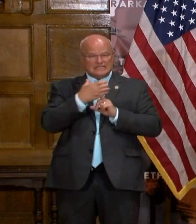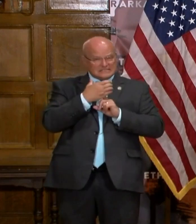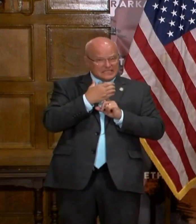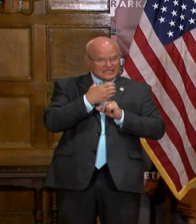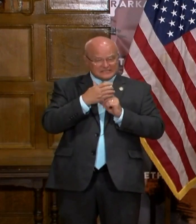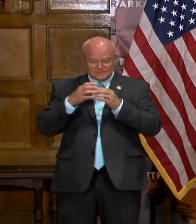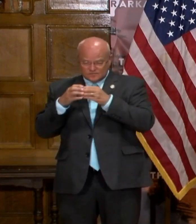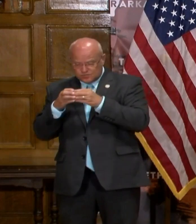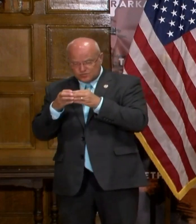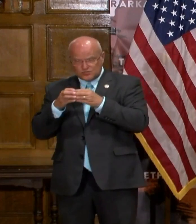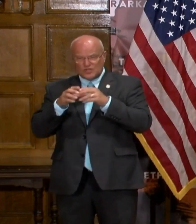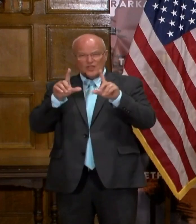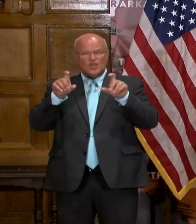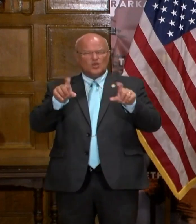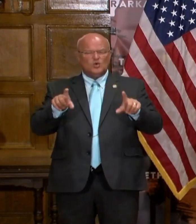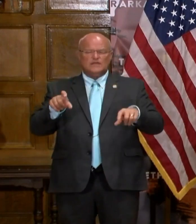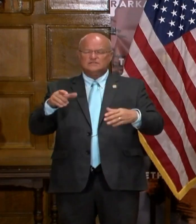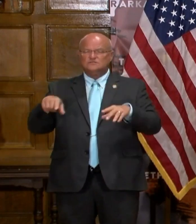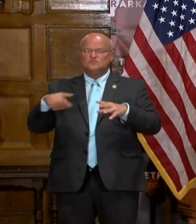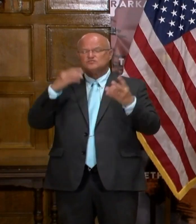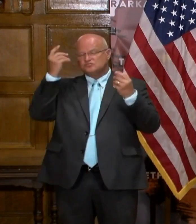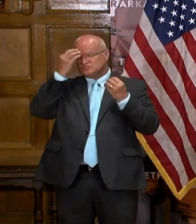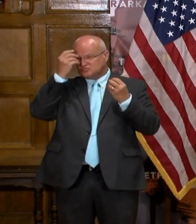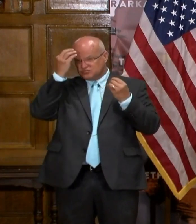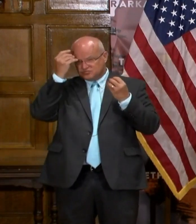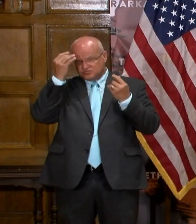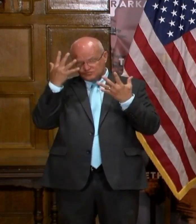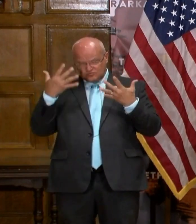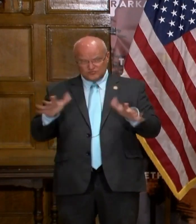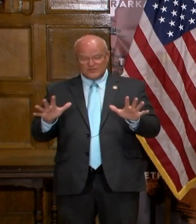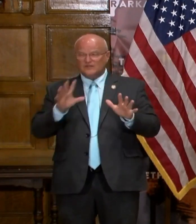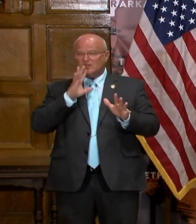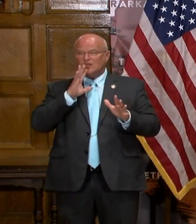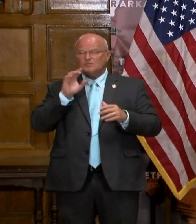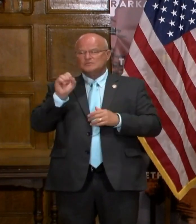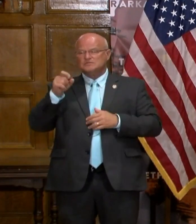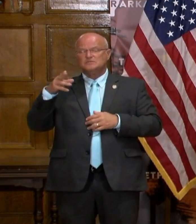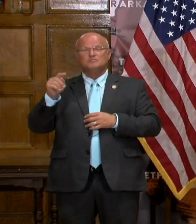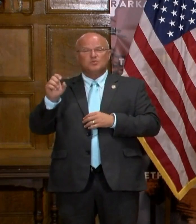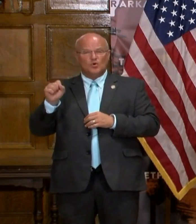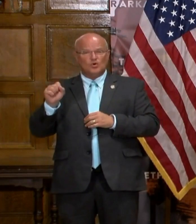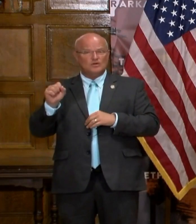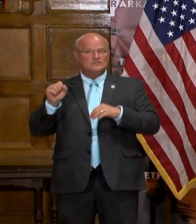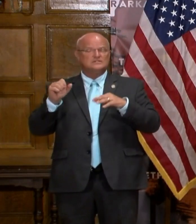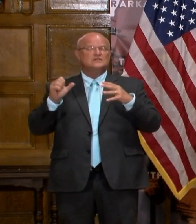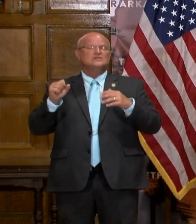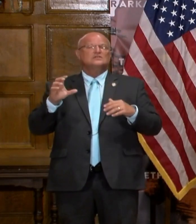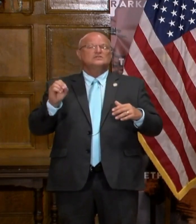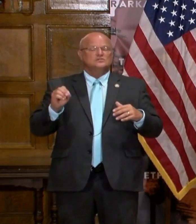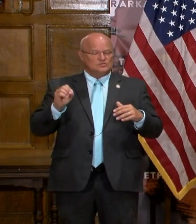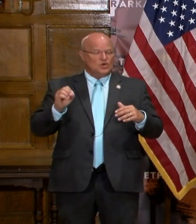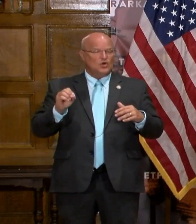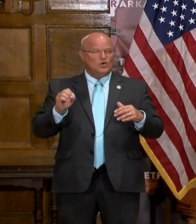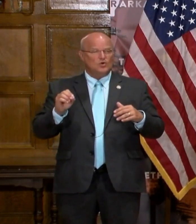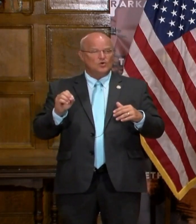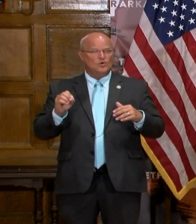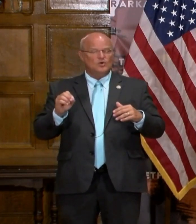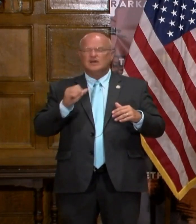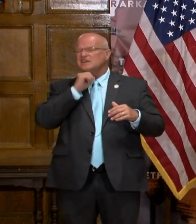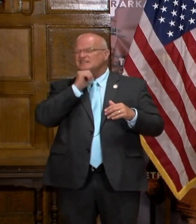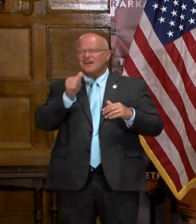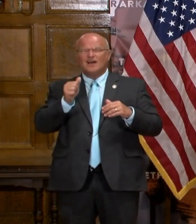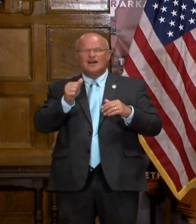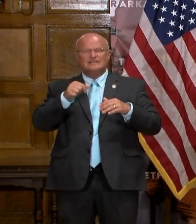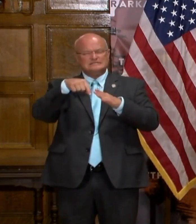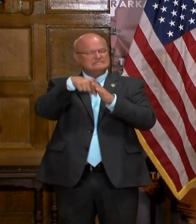isolation. The questions were all very well thought out, and we talked about sports, when we would start. So rather than get into all